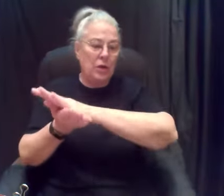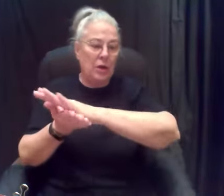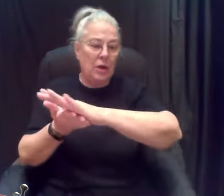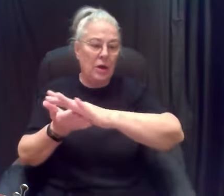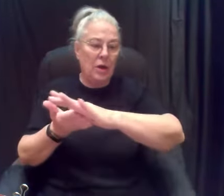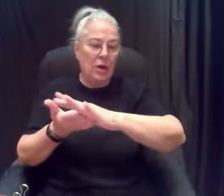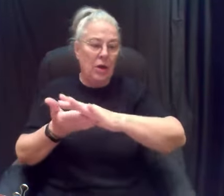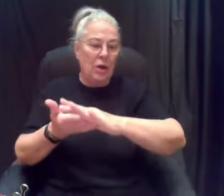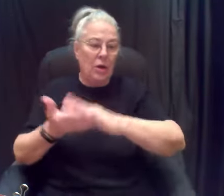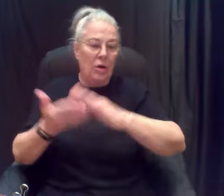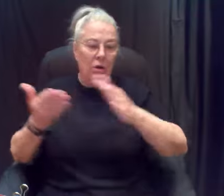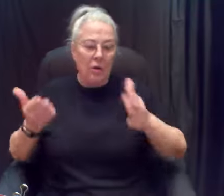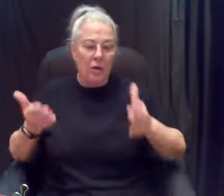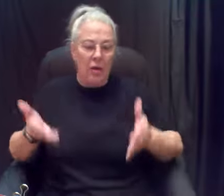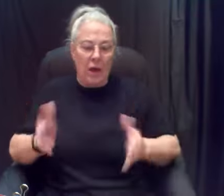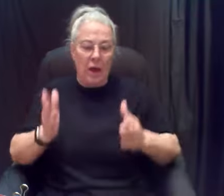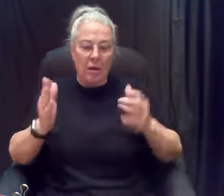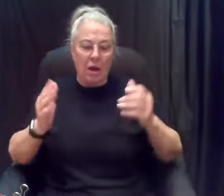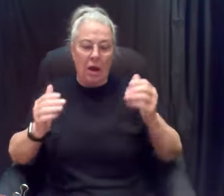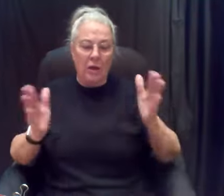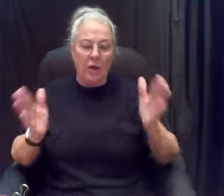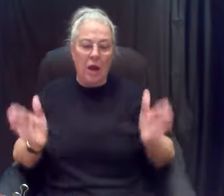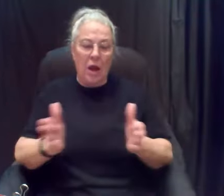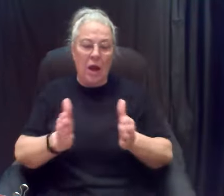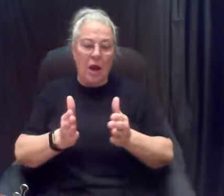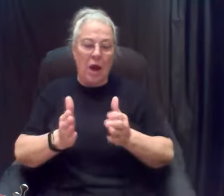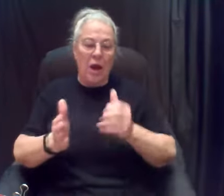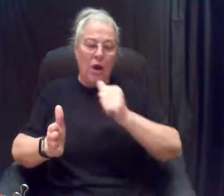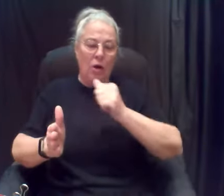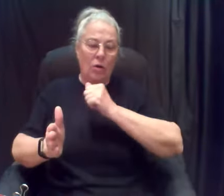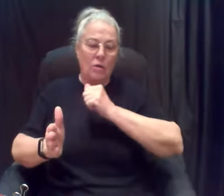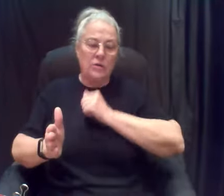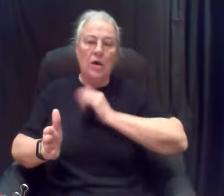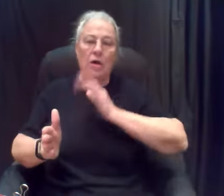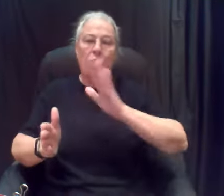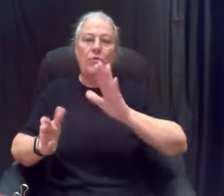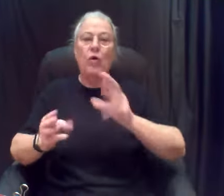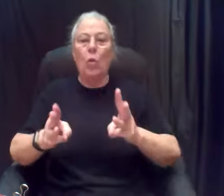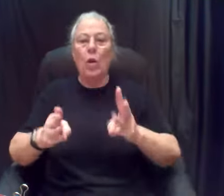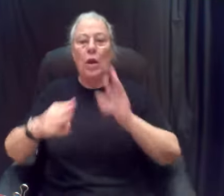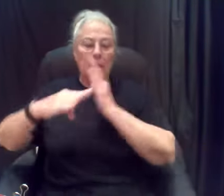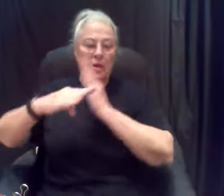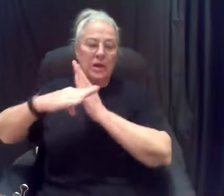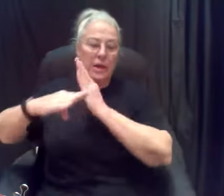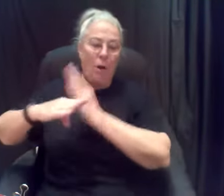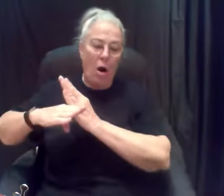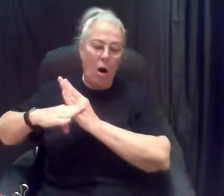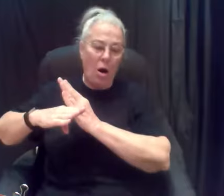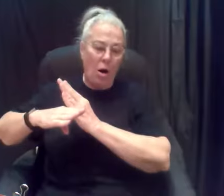clear. Let not narrow self your way